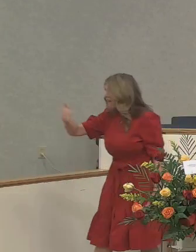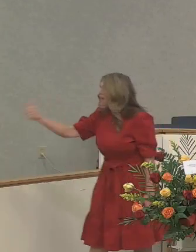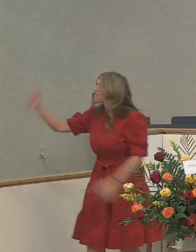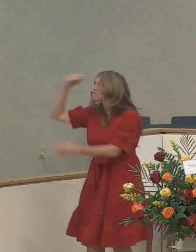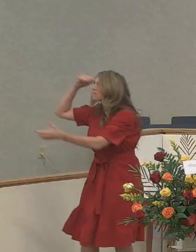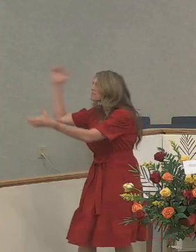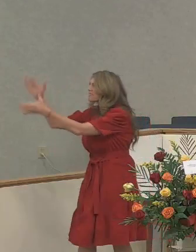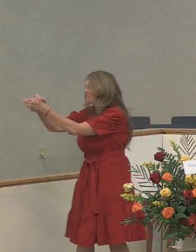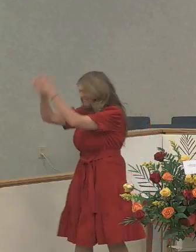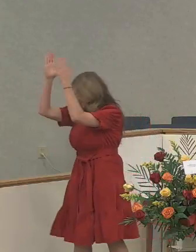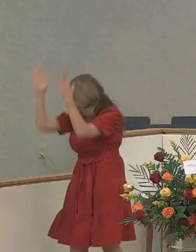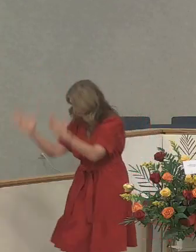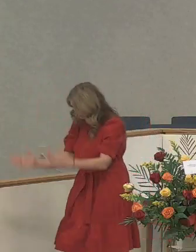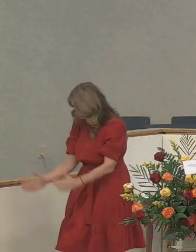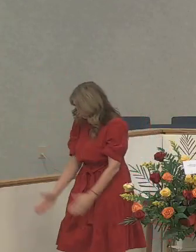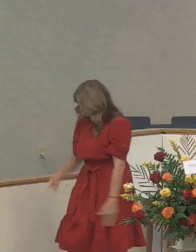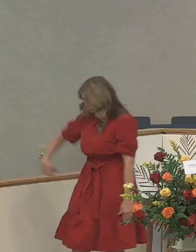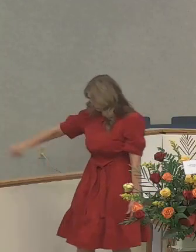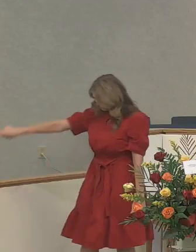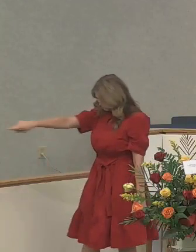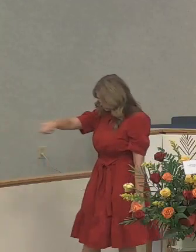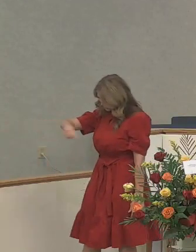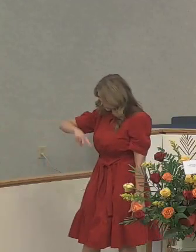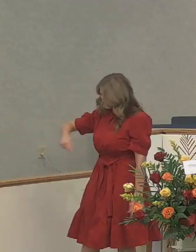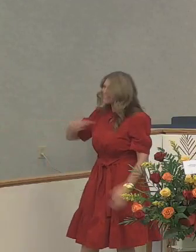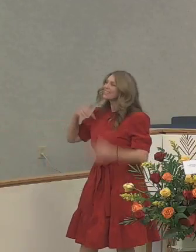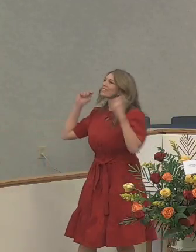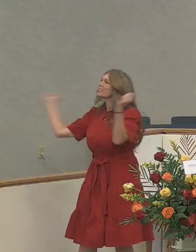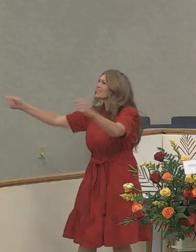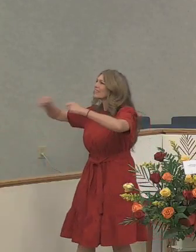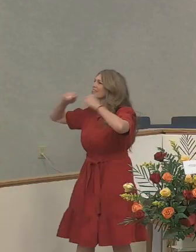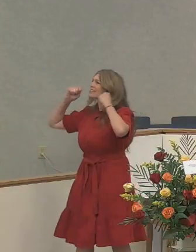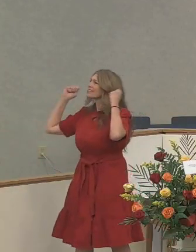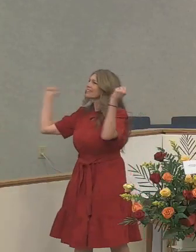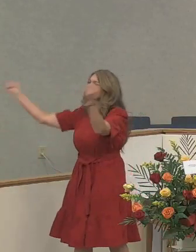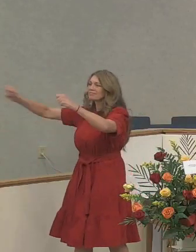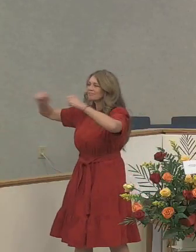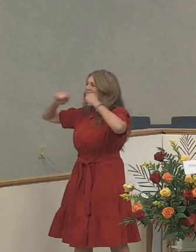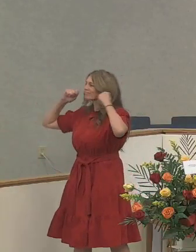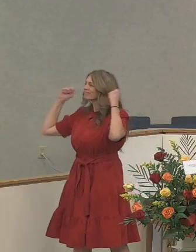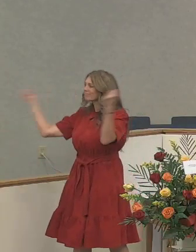But at the side of a saint there,